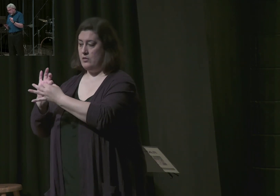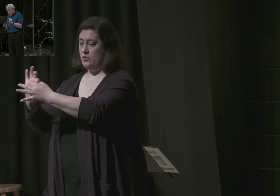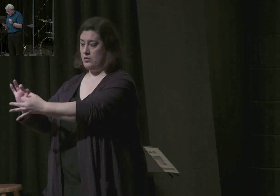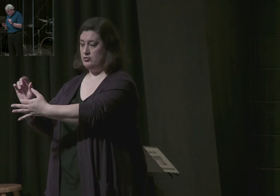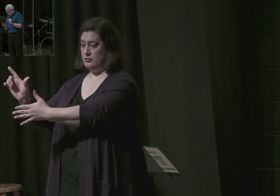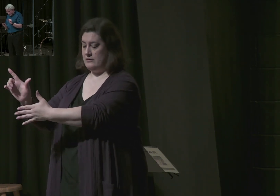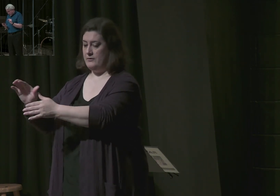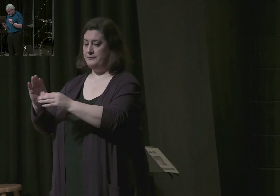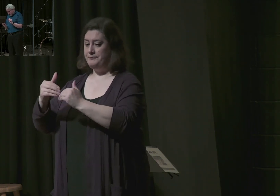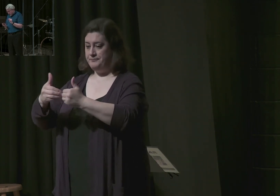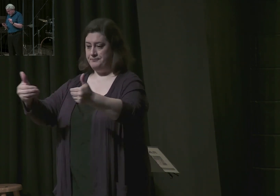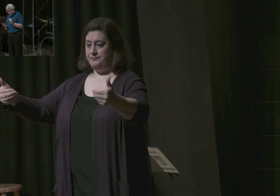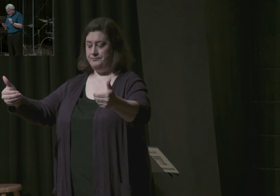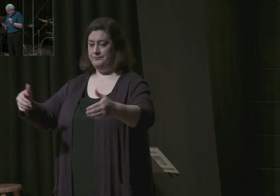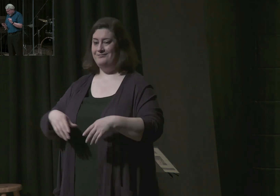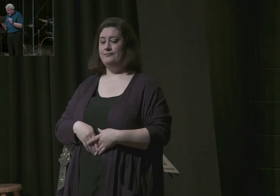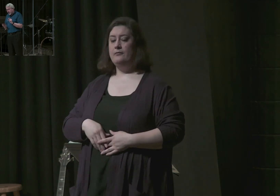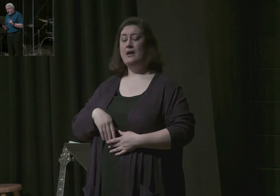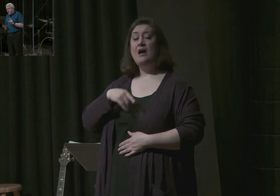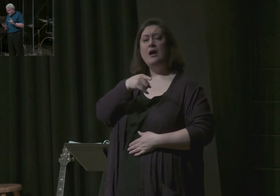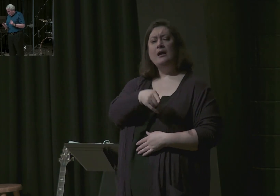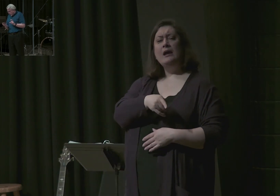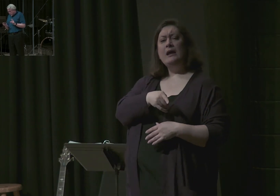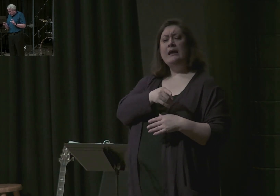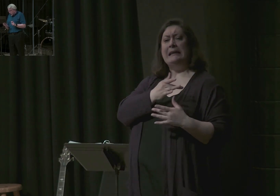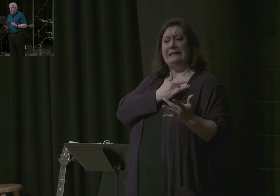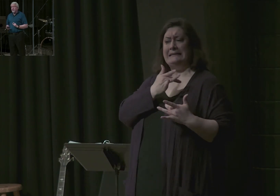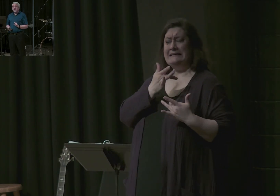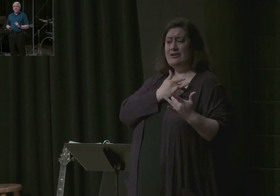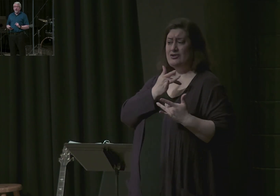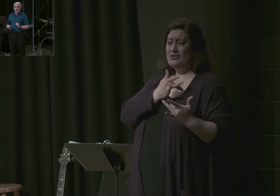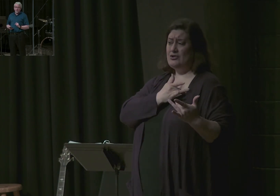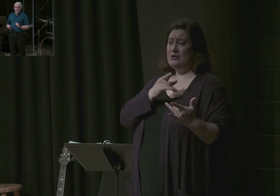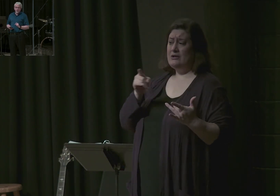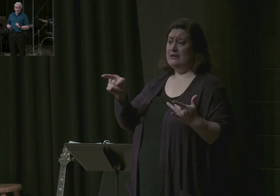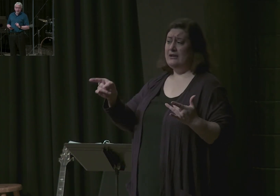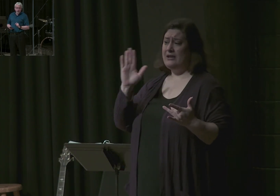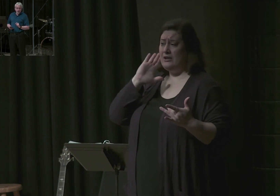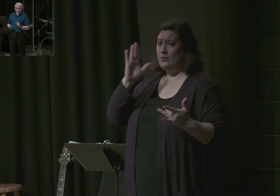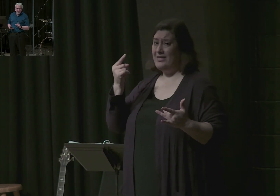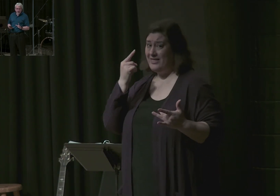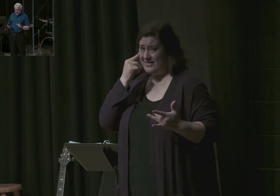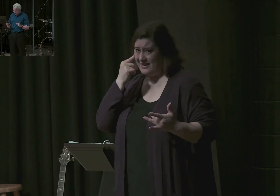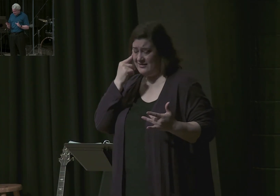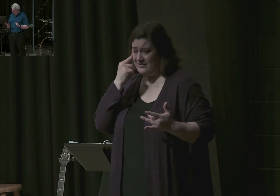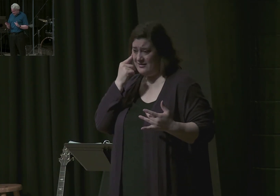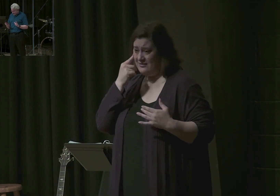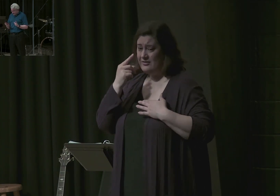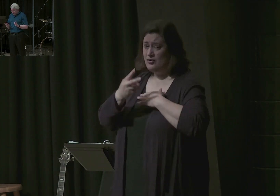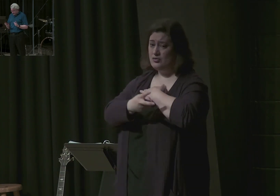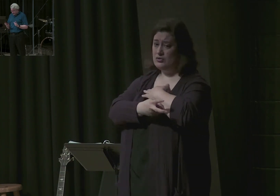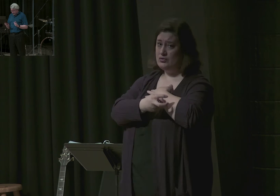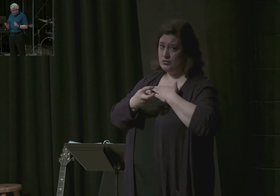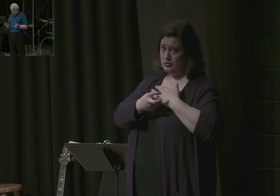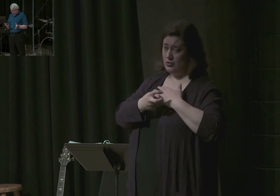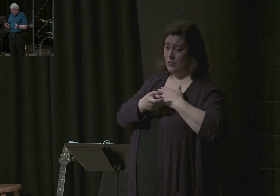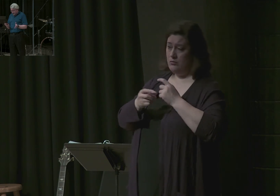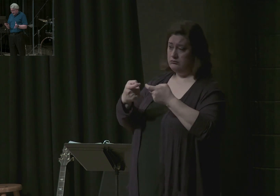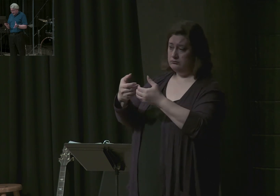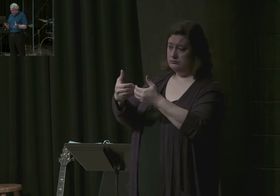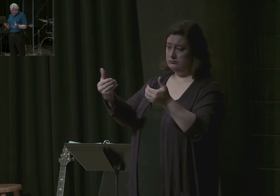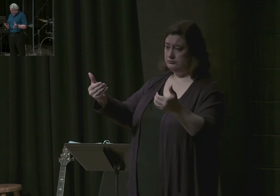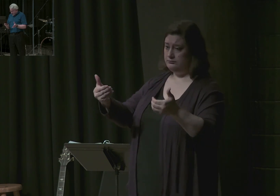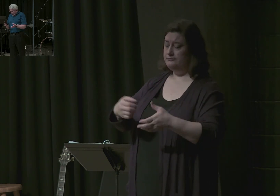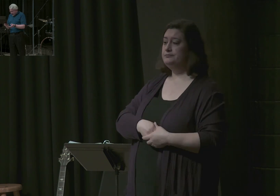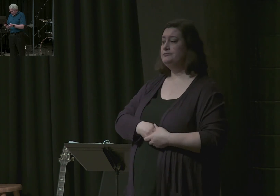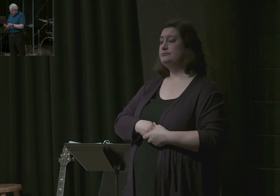is concerned that Laban is going to accuse him of theft. Makes it